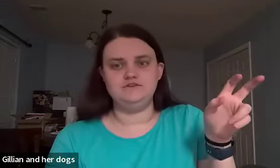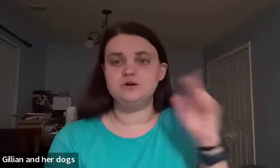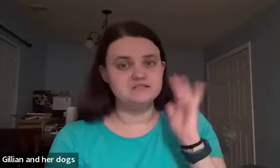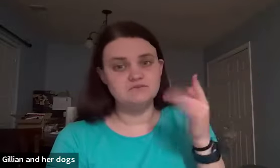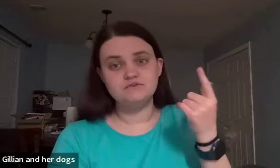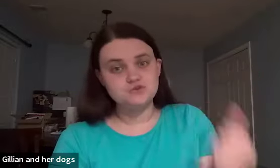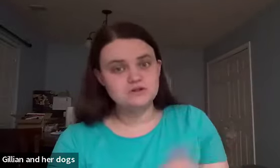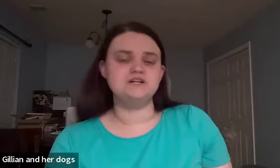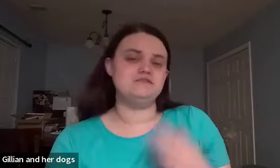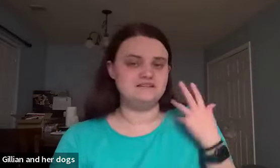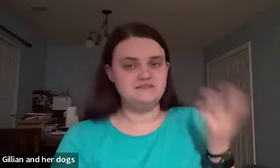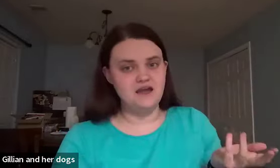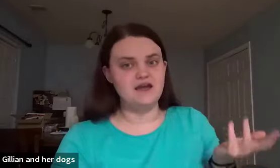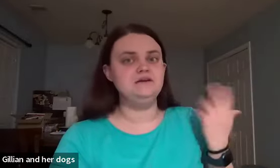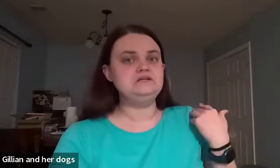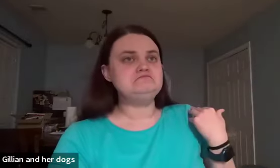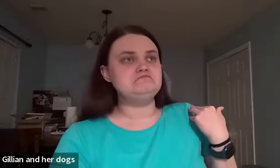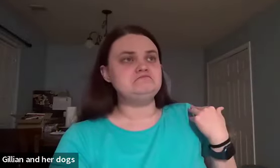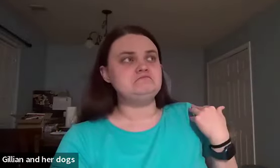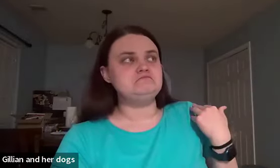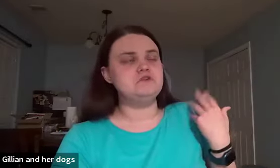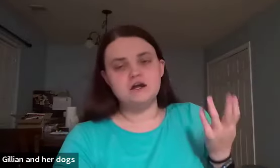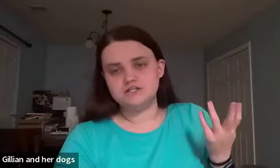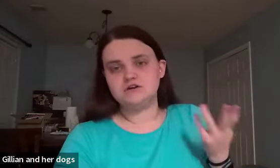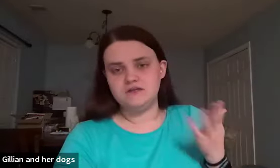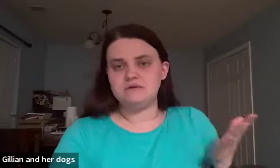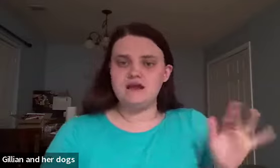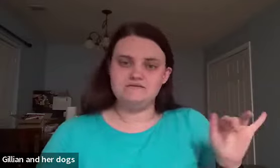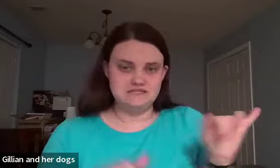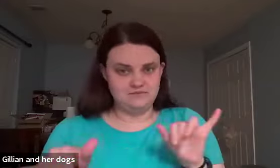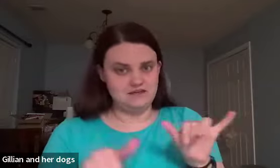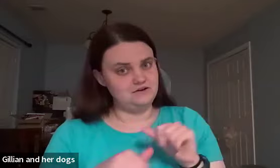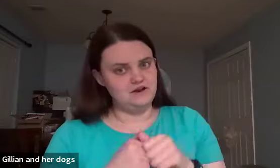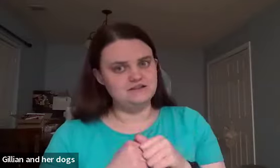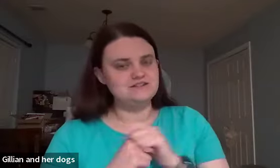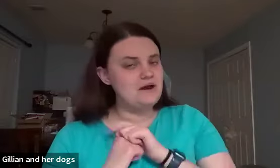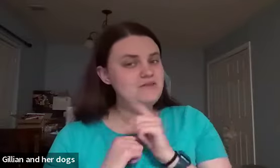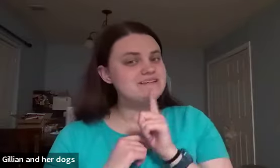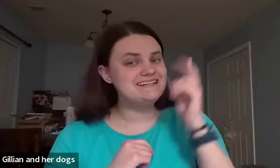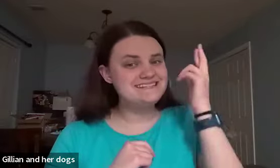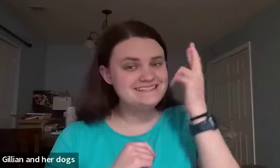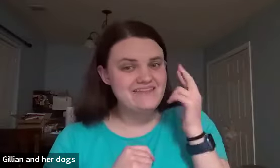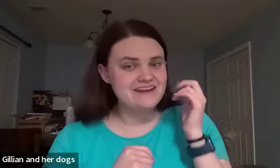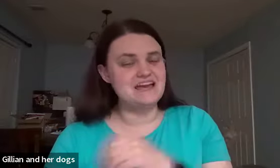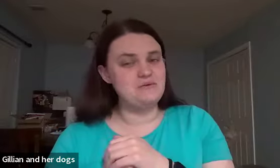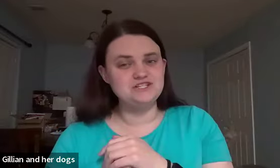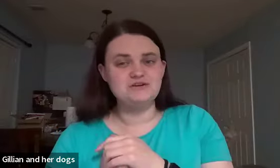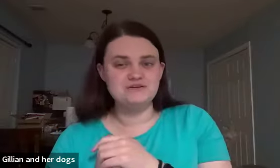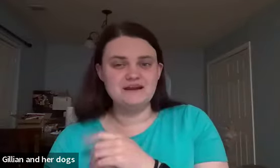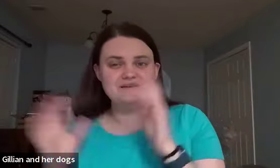if you talk to someone from Georgia, things like that. Not sure if they would have the same sign or not. So the only reason I say that is I don't want you going around.